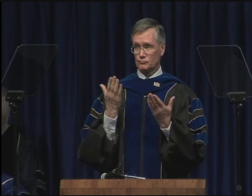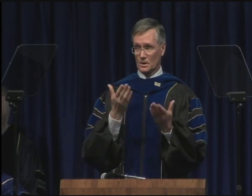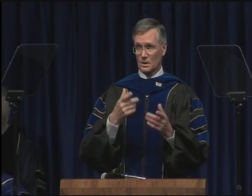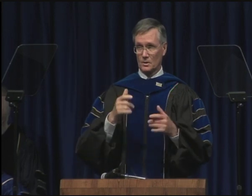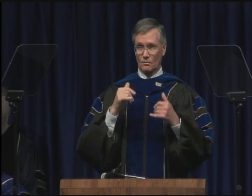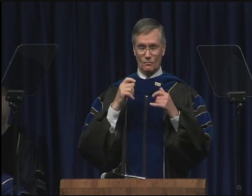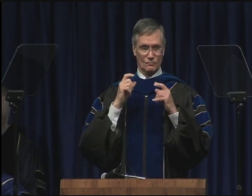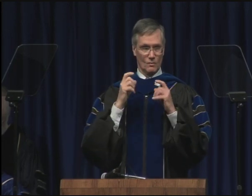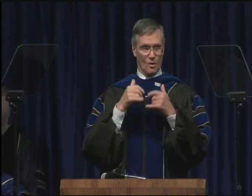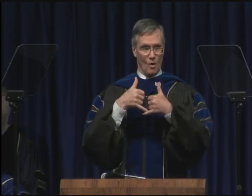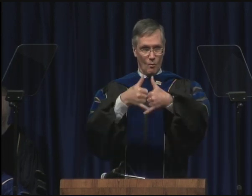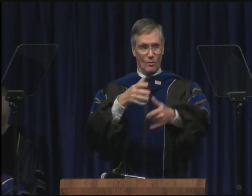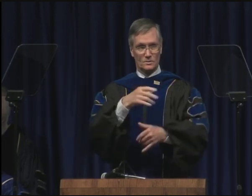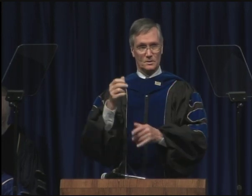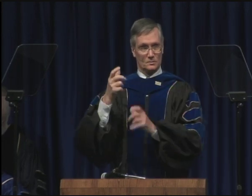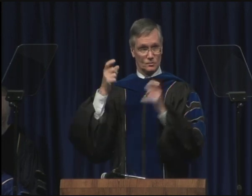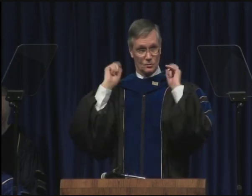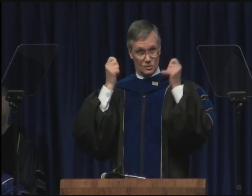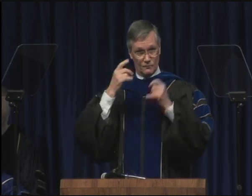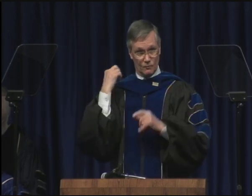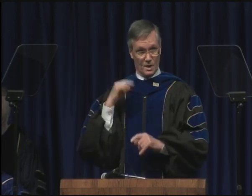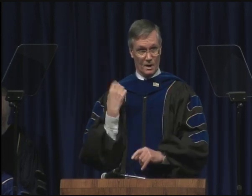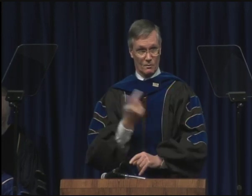hoods for our department.